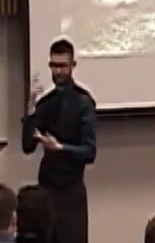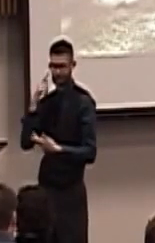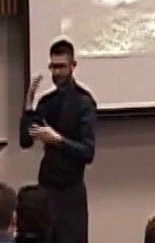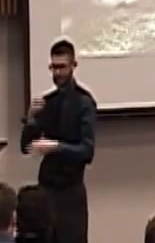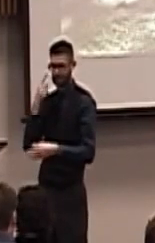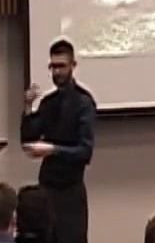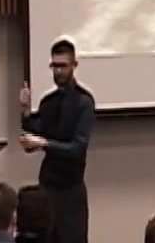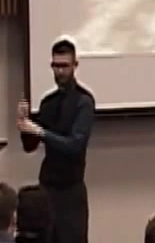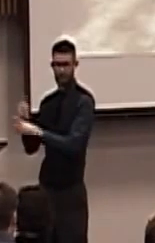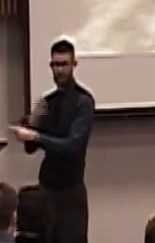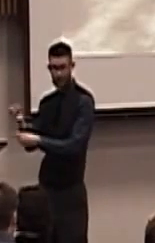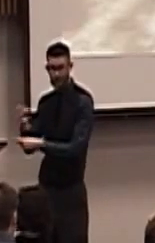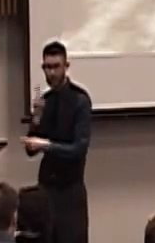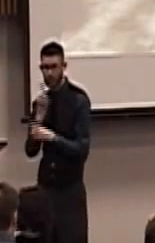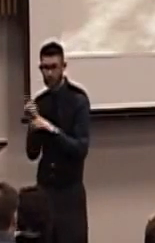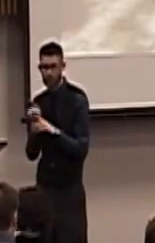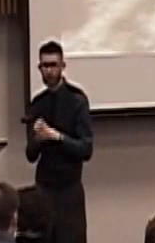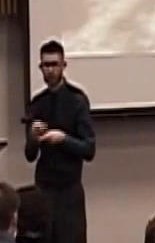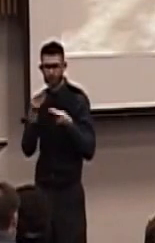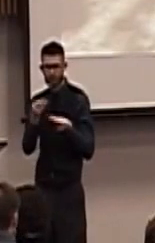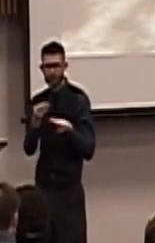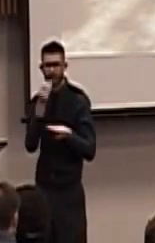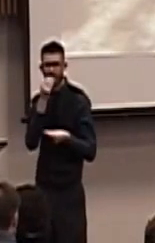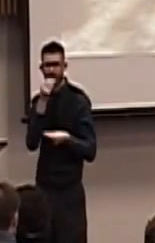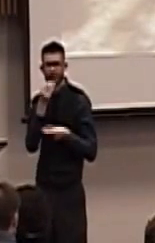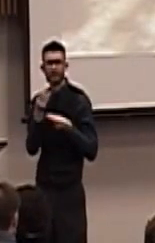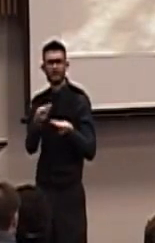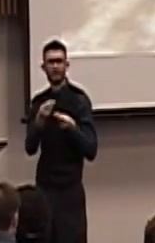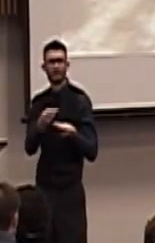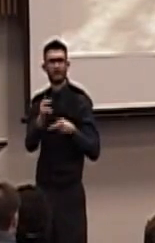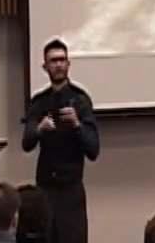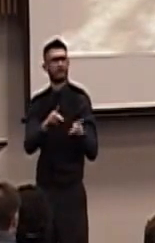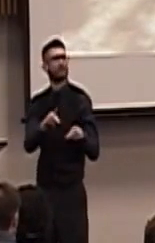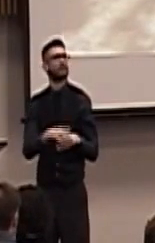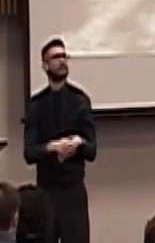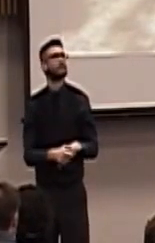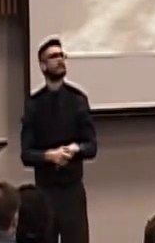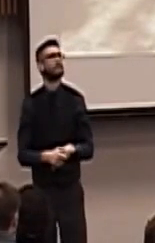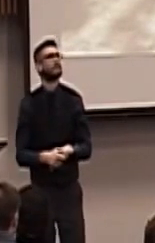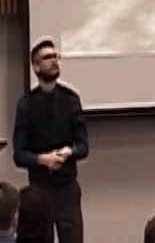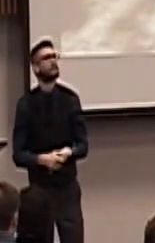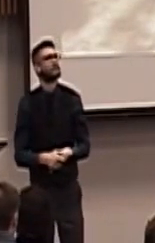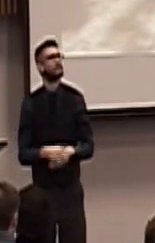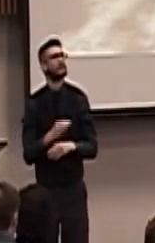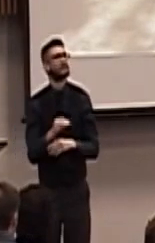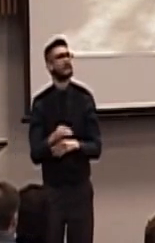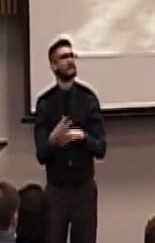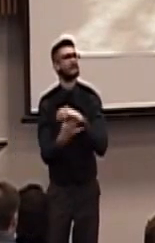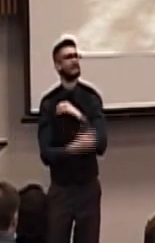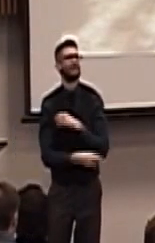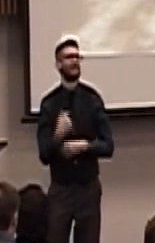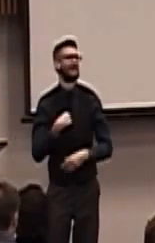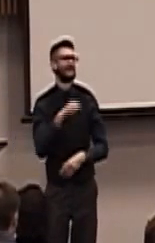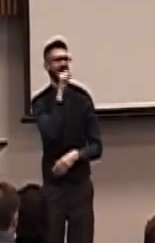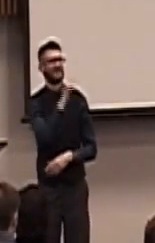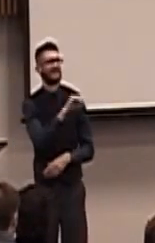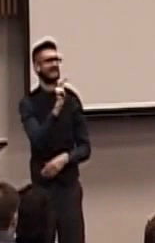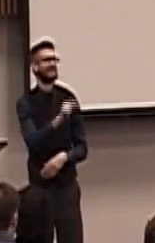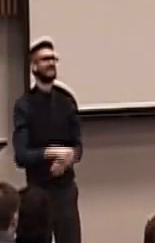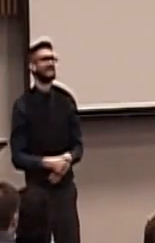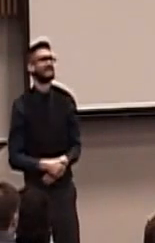doing that on their own, all of their own initiative and support, and I just love it. I think it's